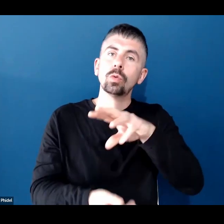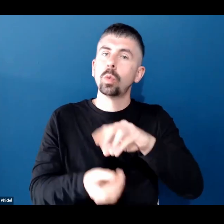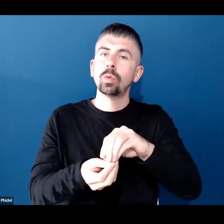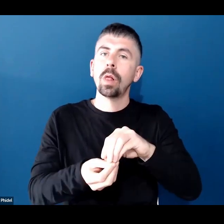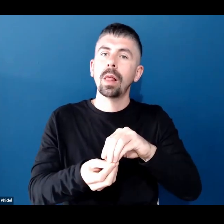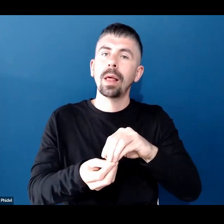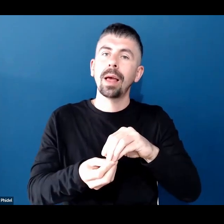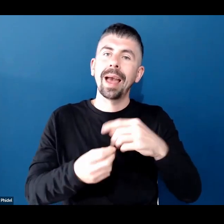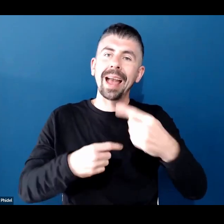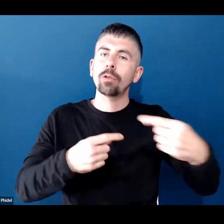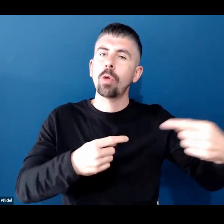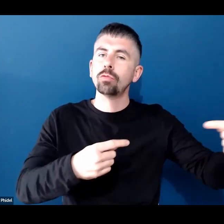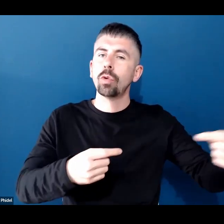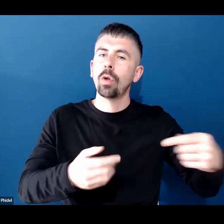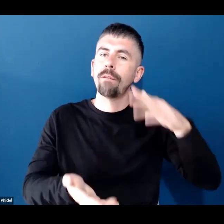ecological footprint look like?